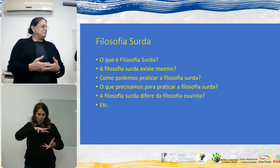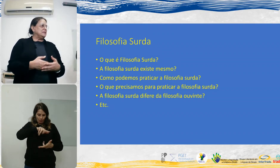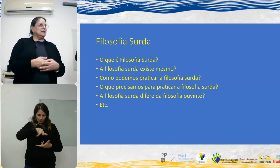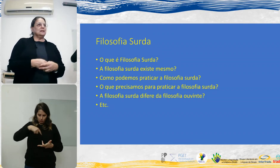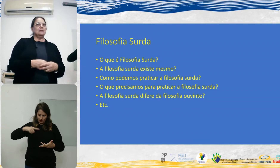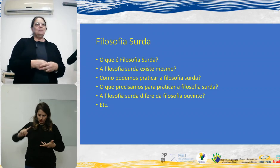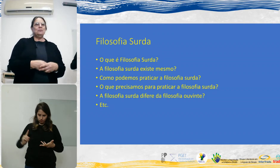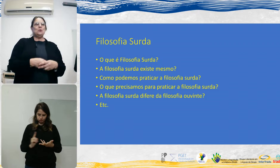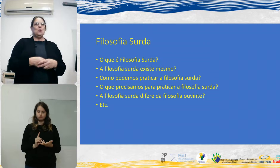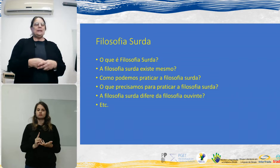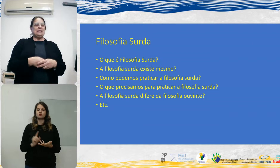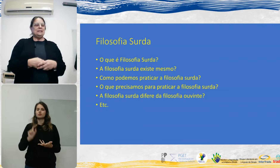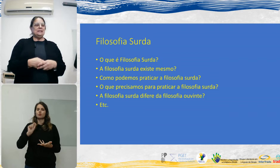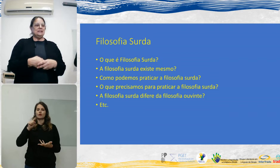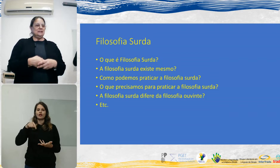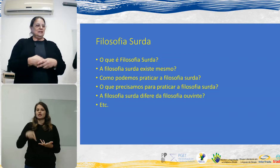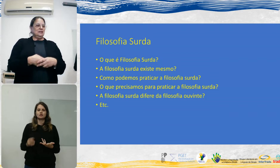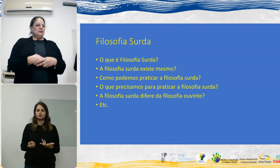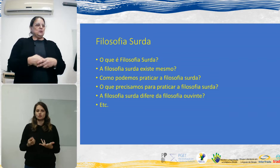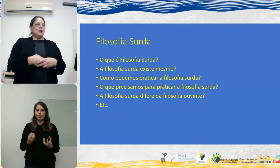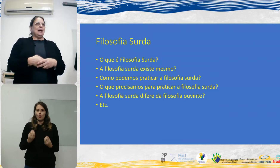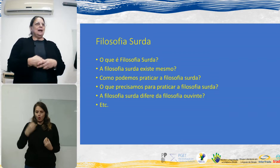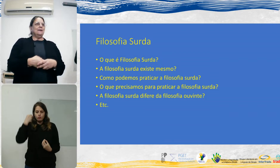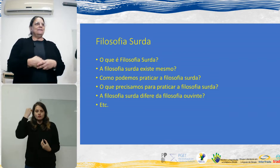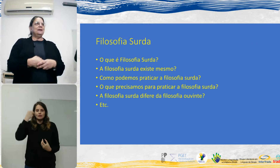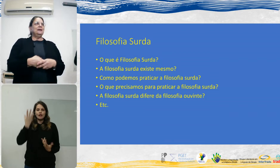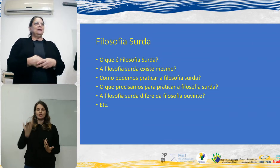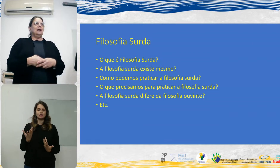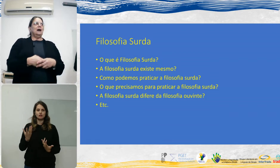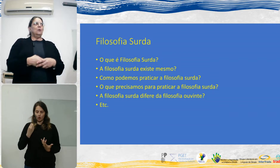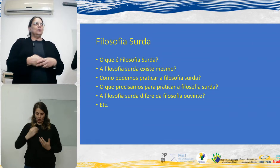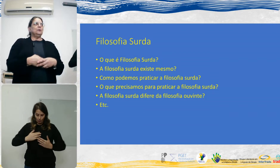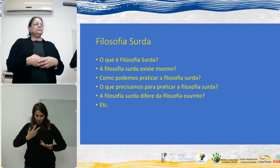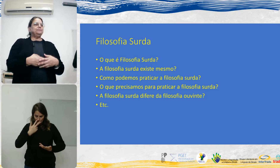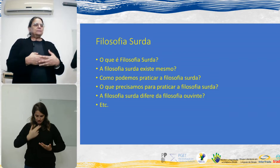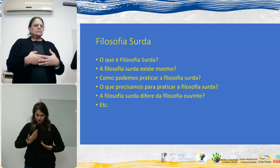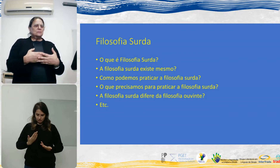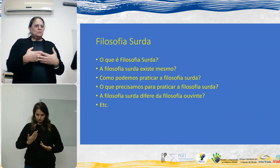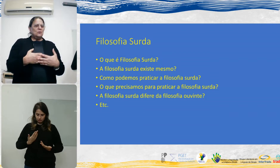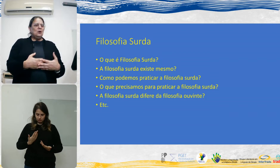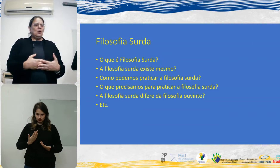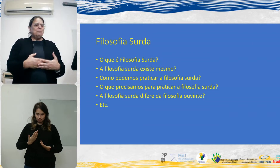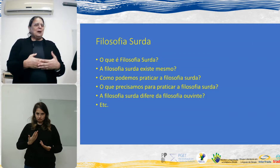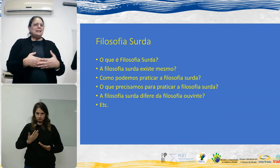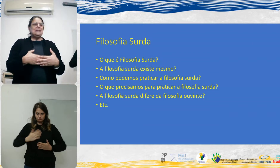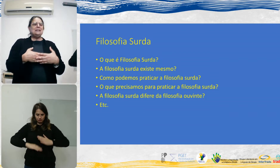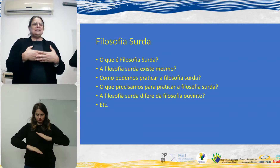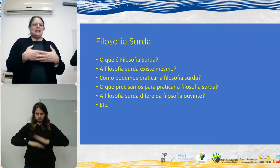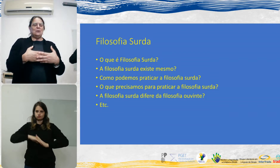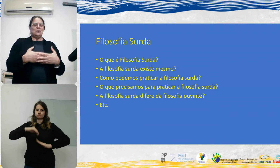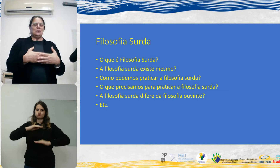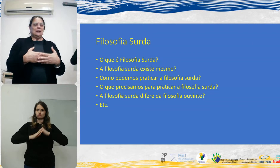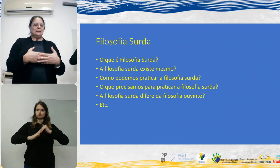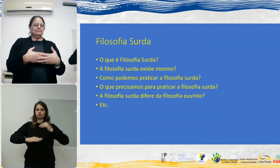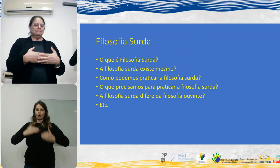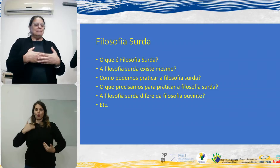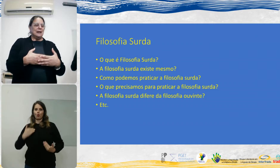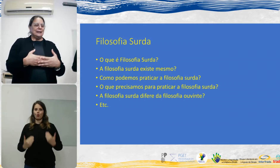human being? What is it to have our bodies,